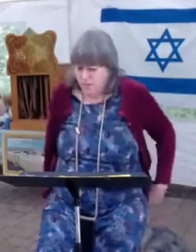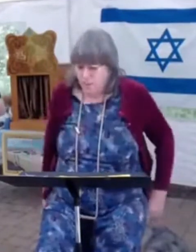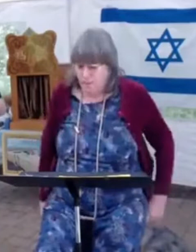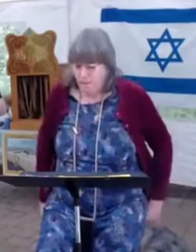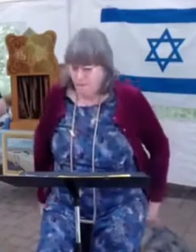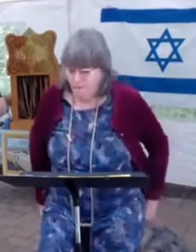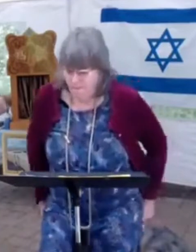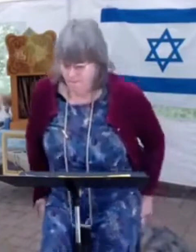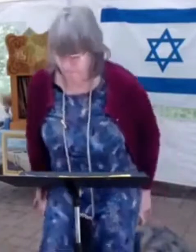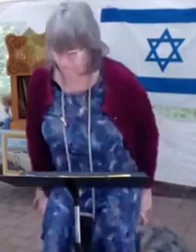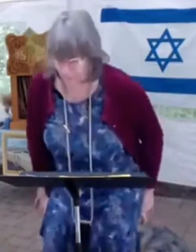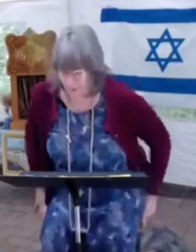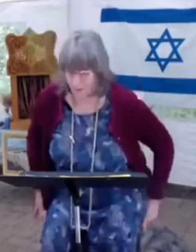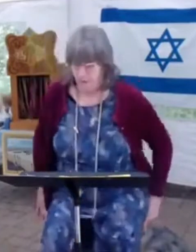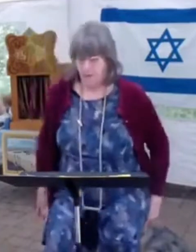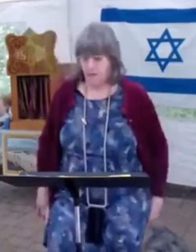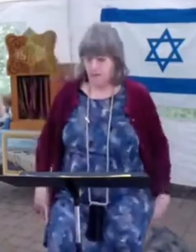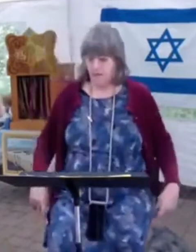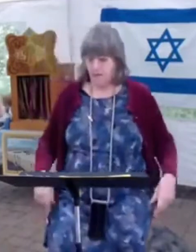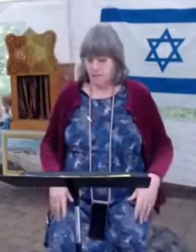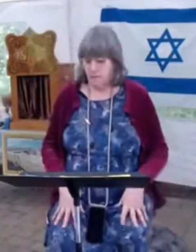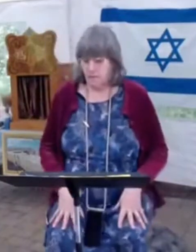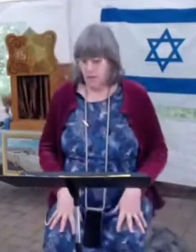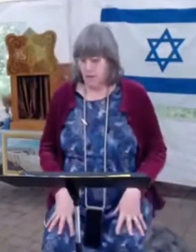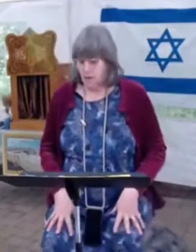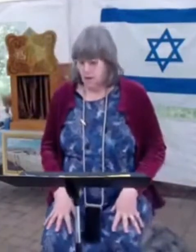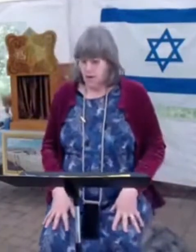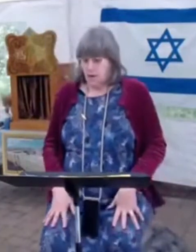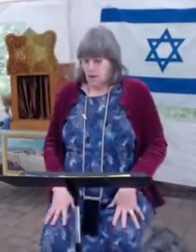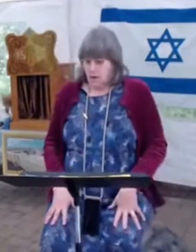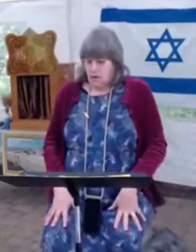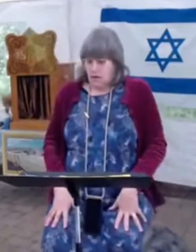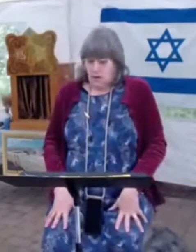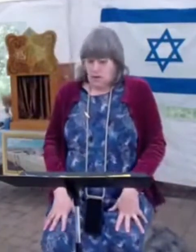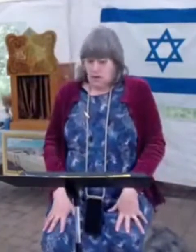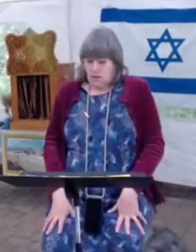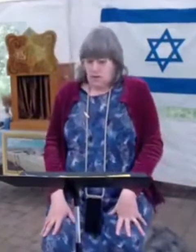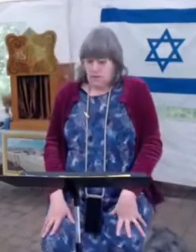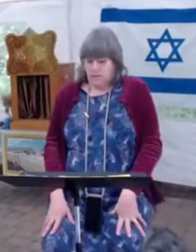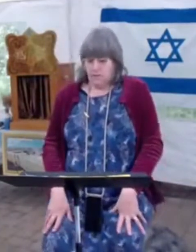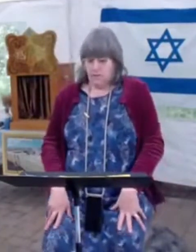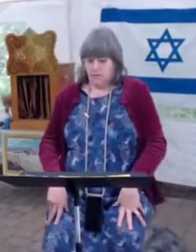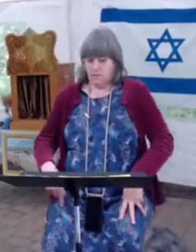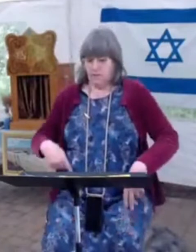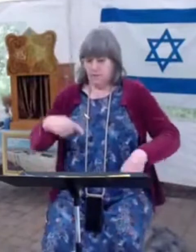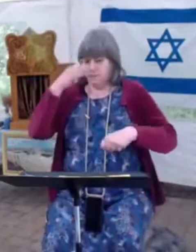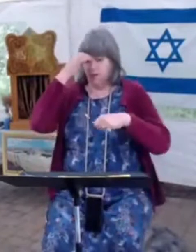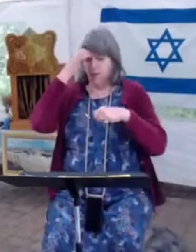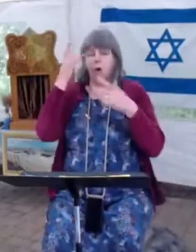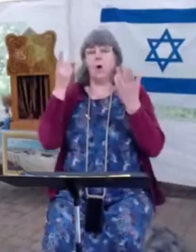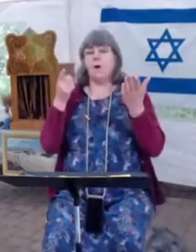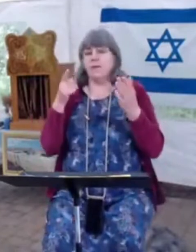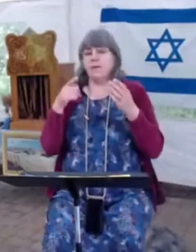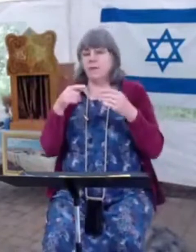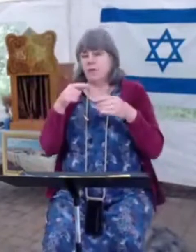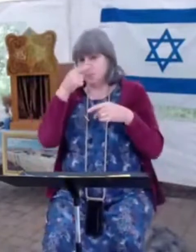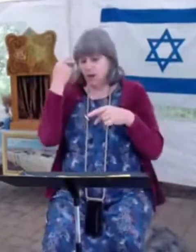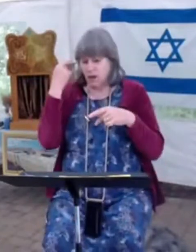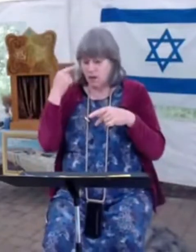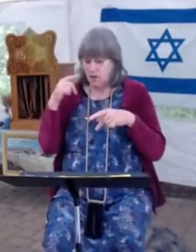The Aramean army besieged the city, and they're just waiting for it to... That's it. And it was almost